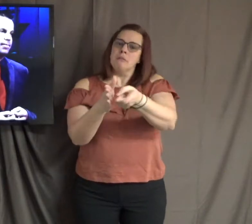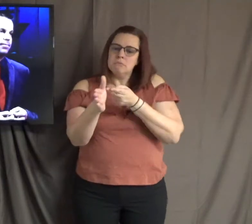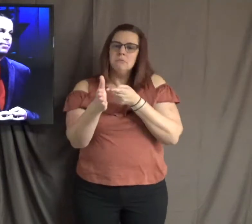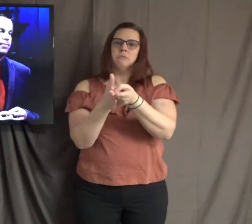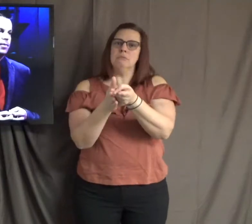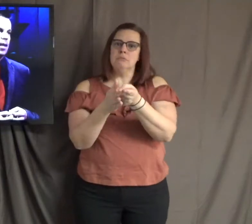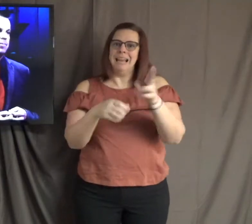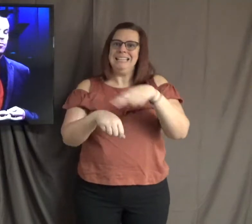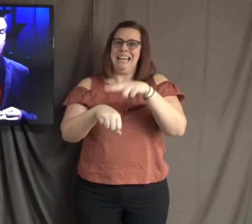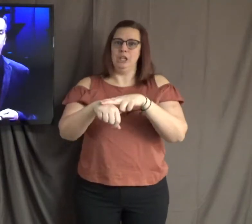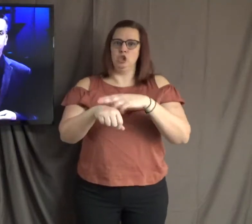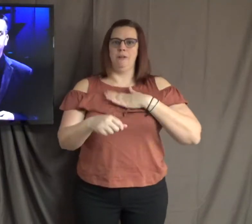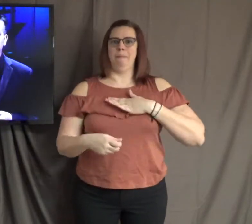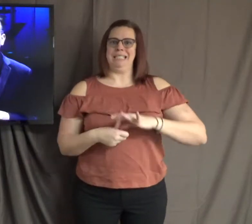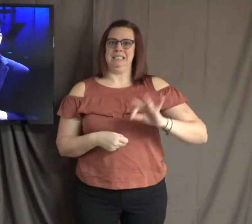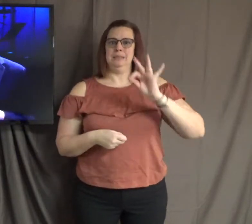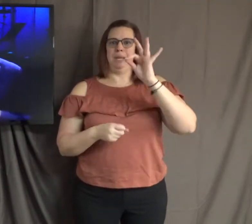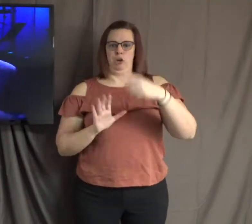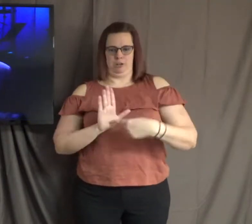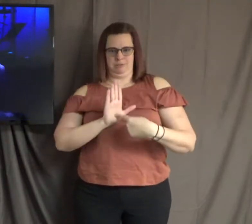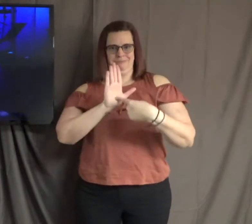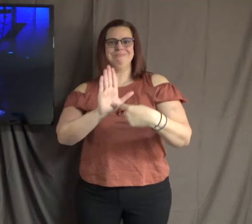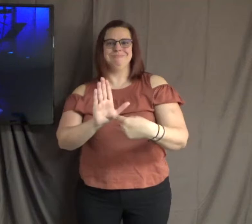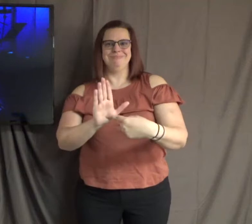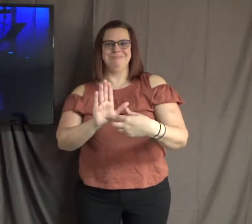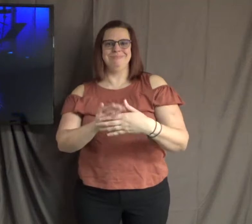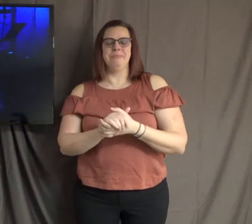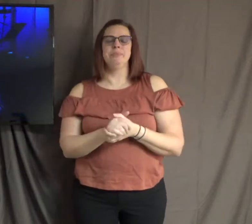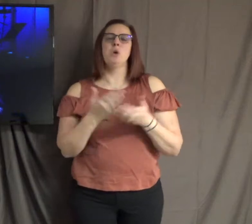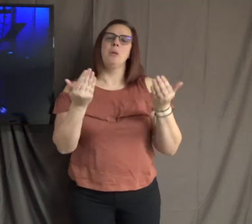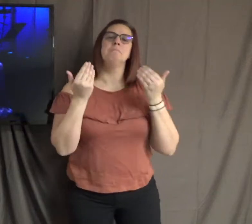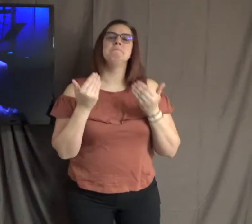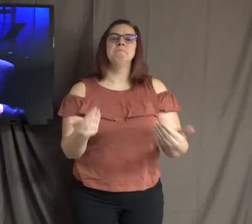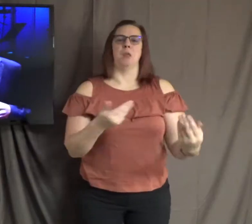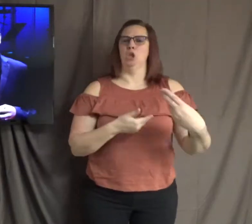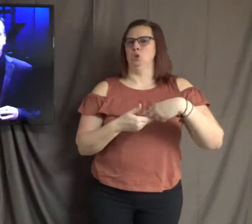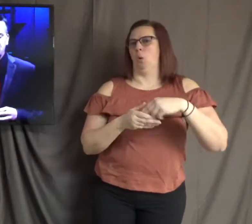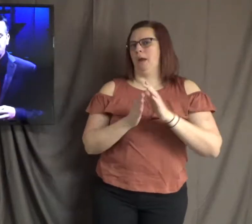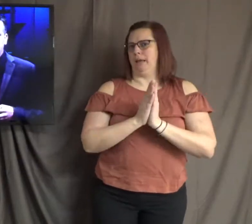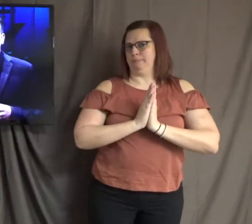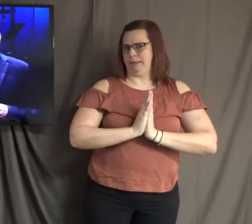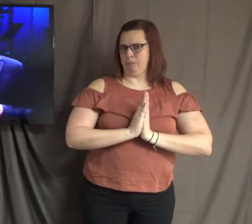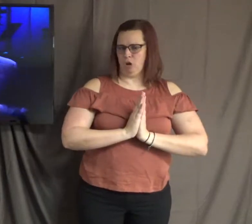spirit comes forward. So let's have a prayer together if you so choose to join me.